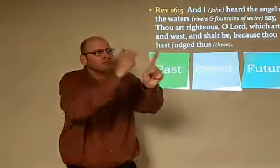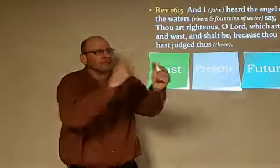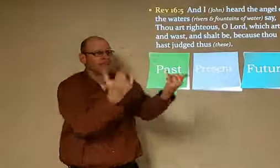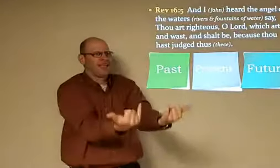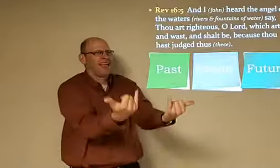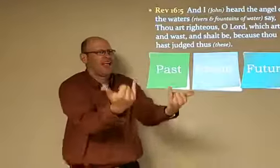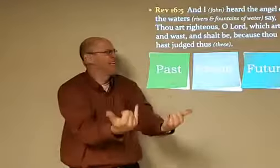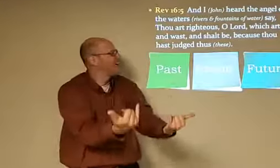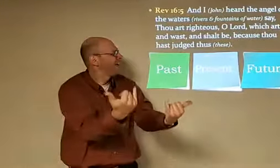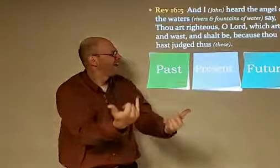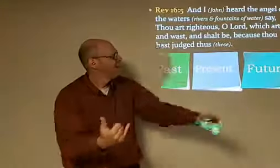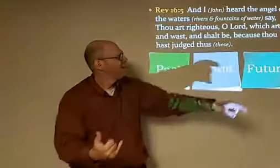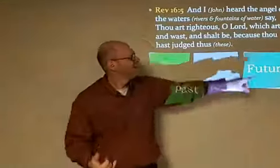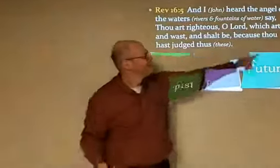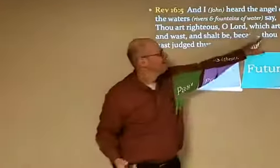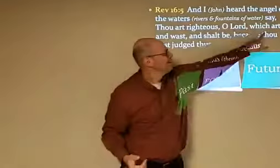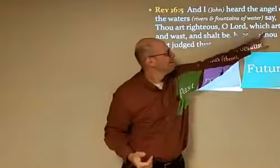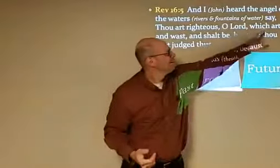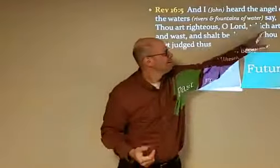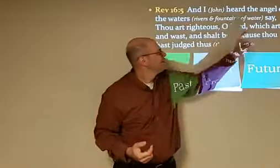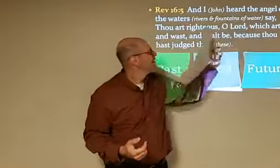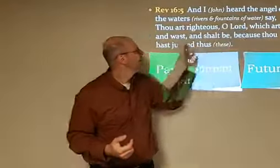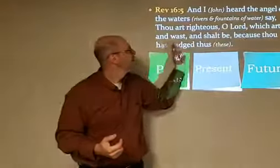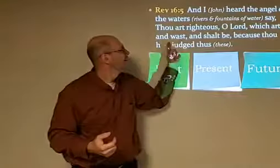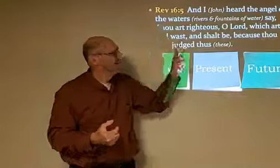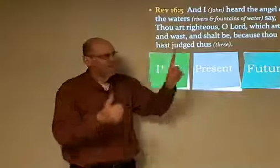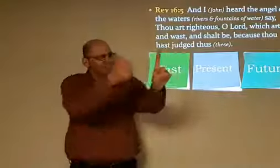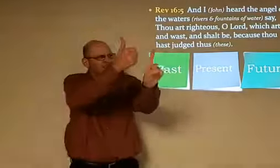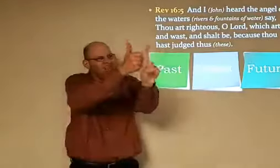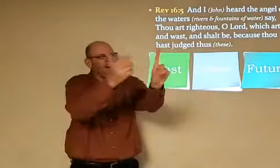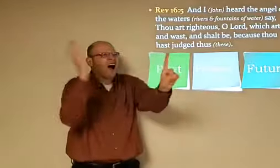which art and was and shall be,